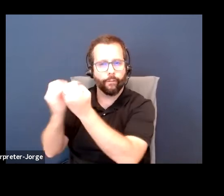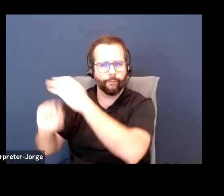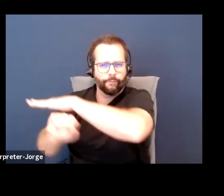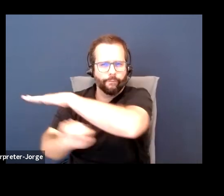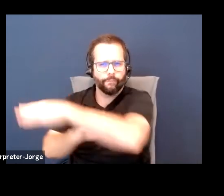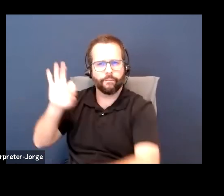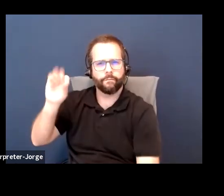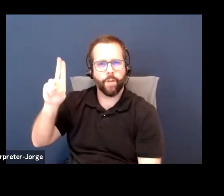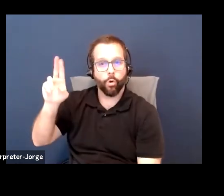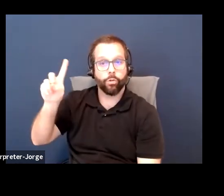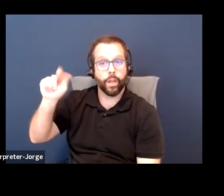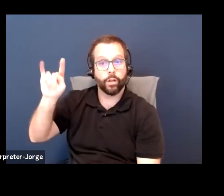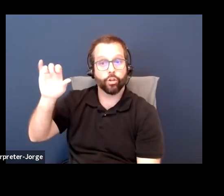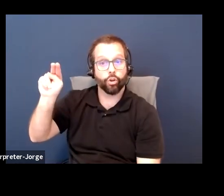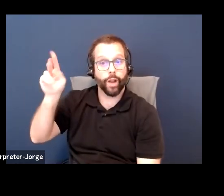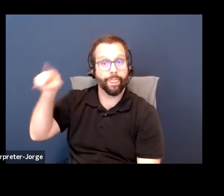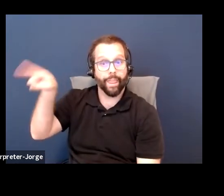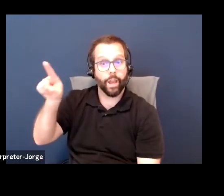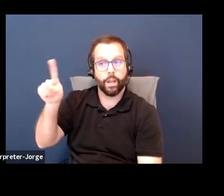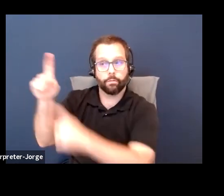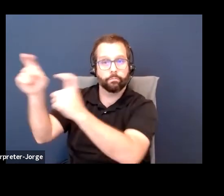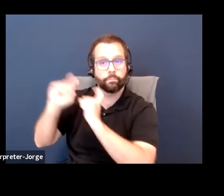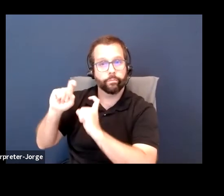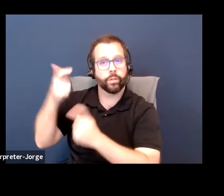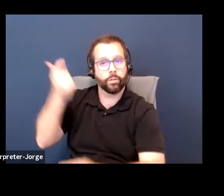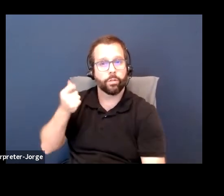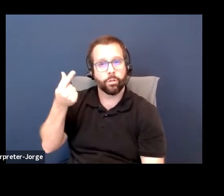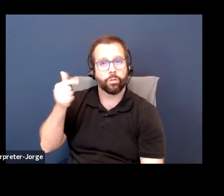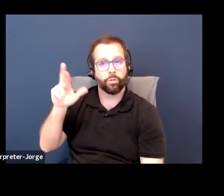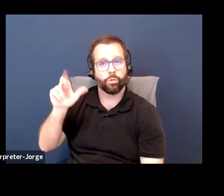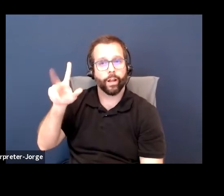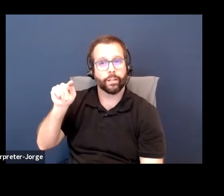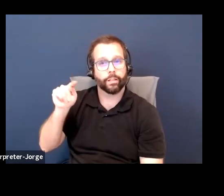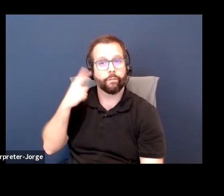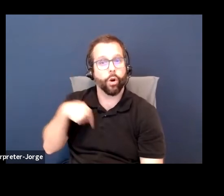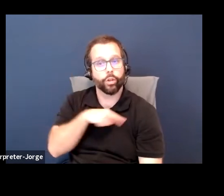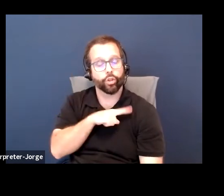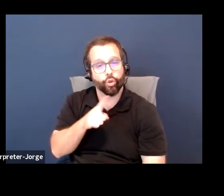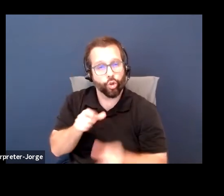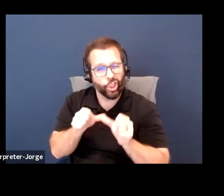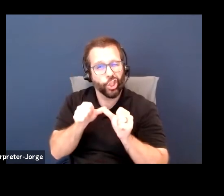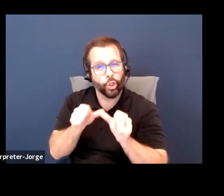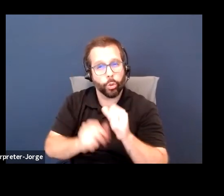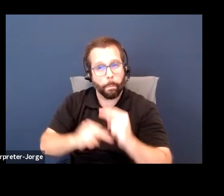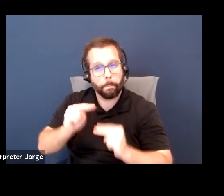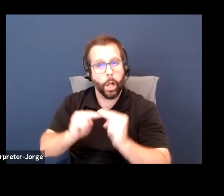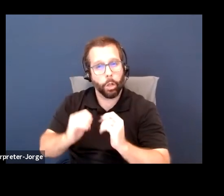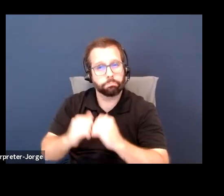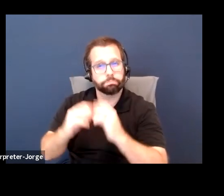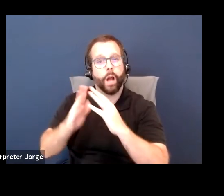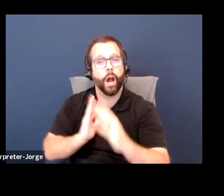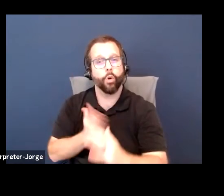a grant from them to continue to grow and build our youth program. I'm so stoked about